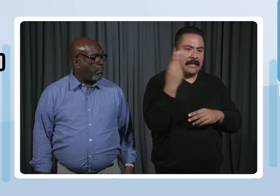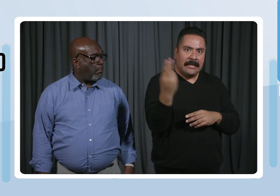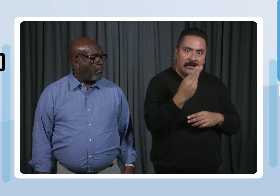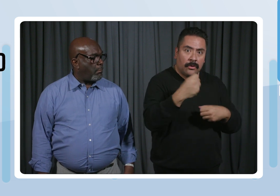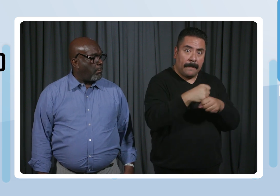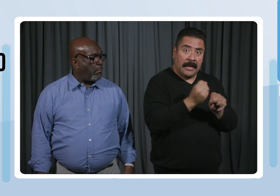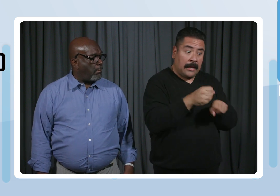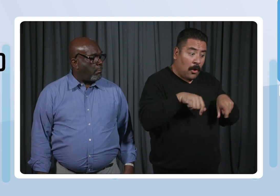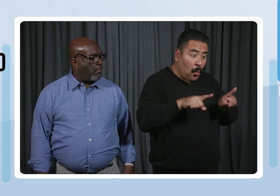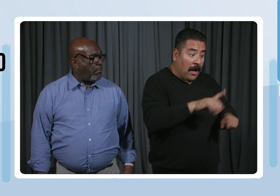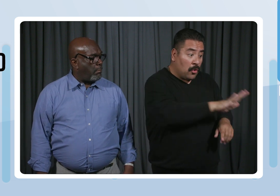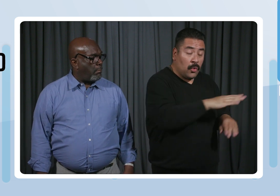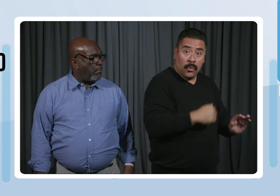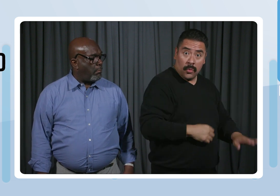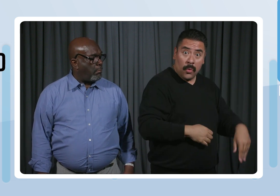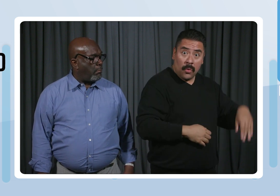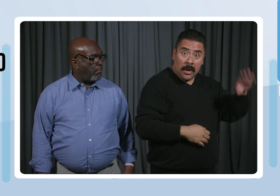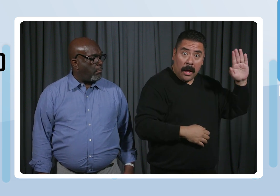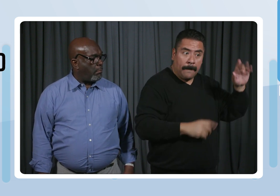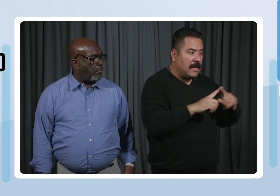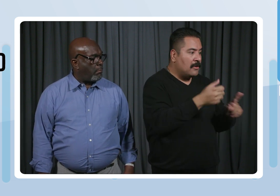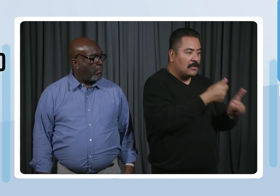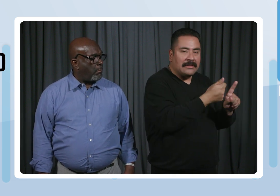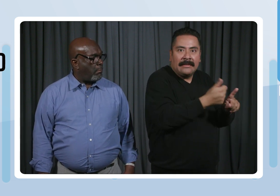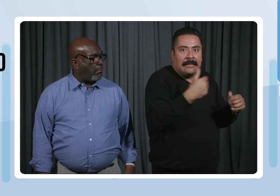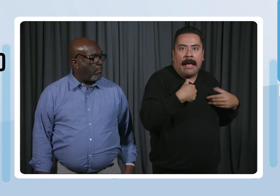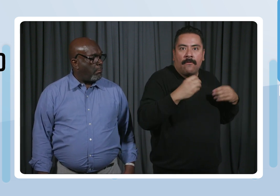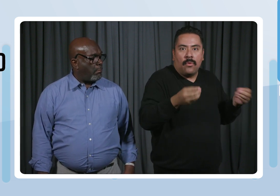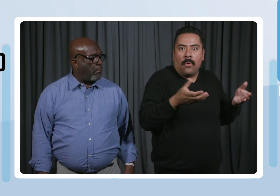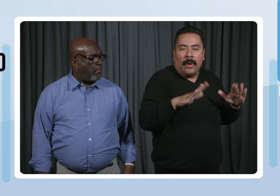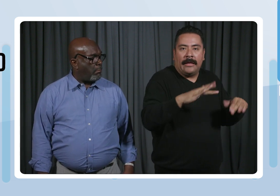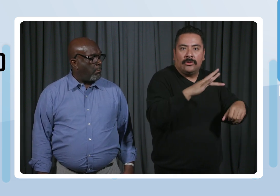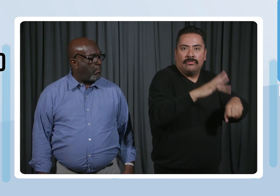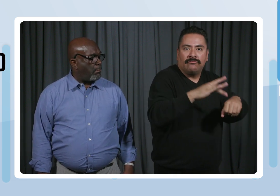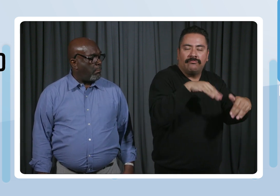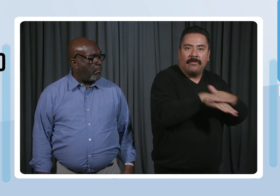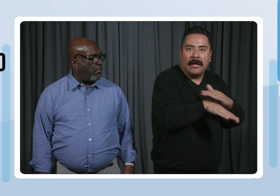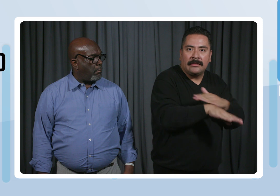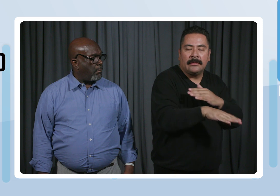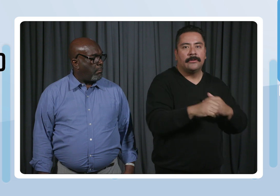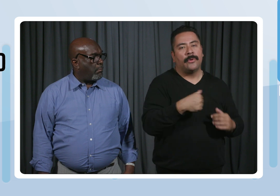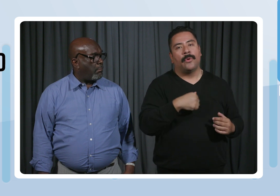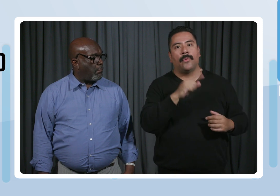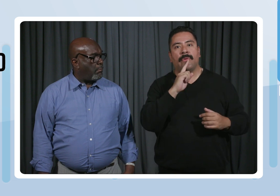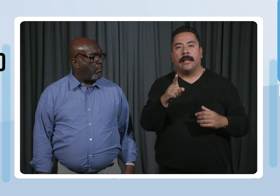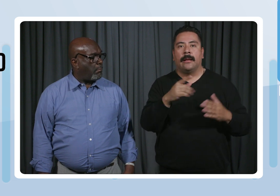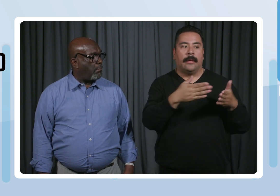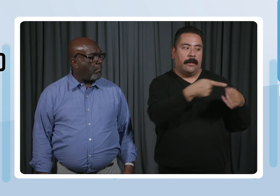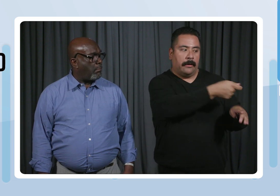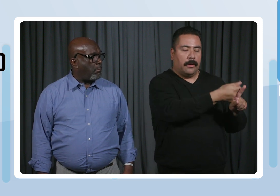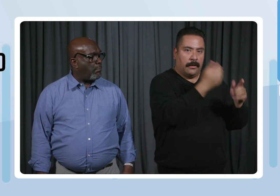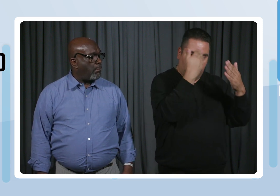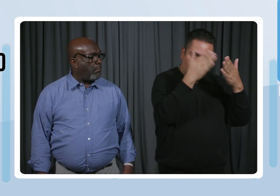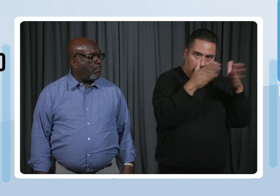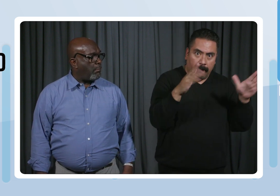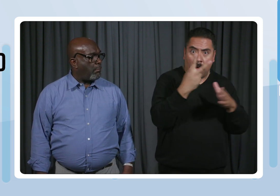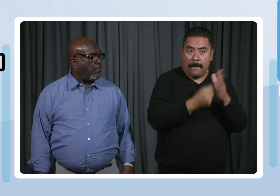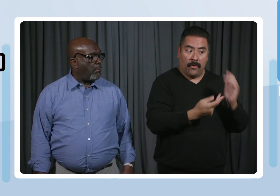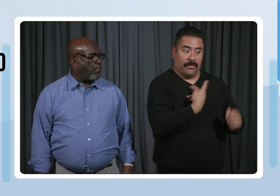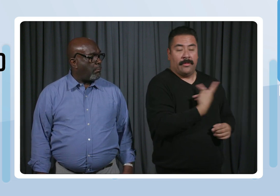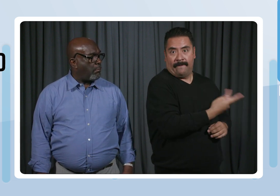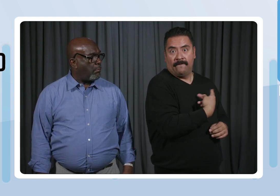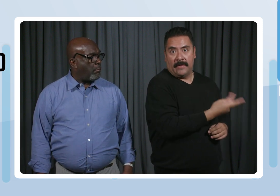while you were alive, but you just didn't have access to that?" And so I think it really opened up a world for both of